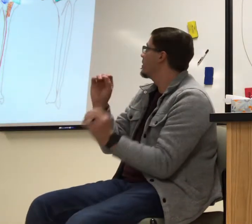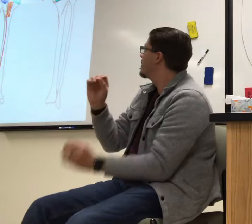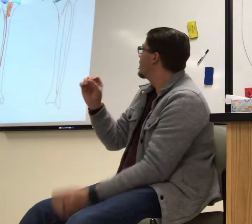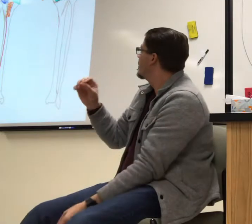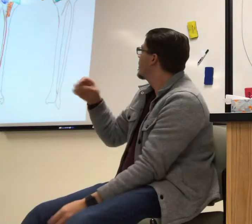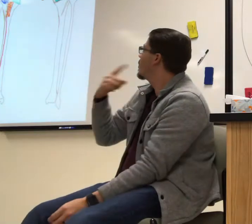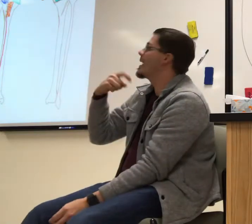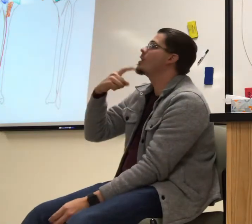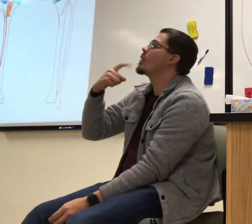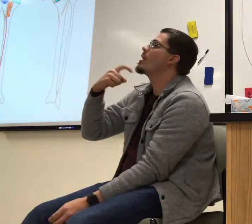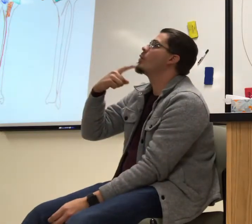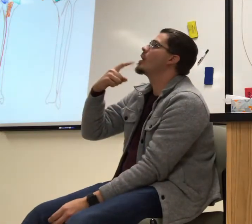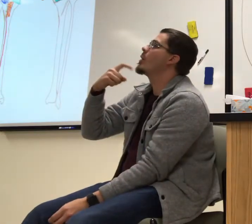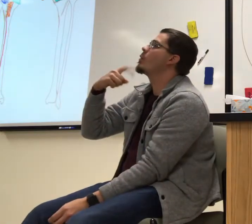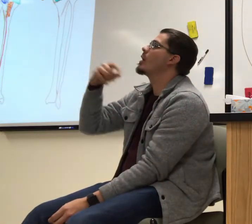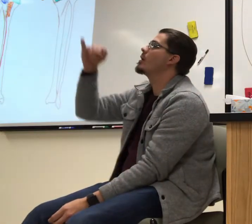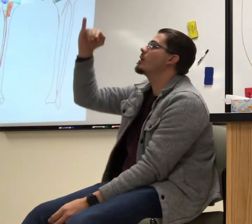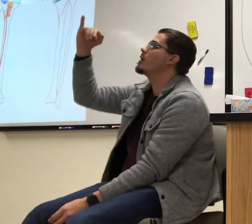It's just,